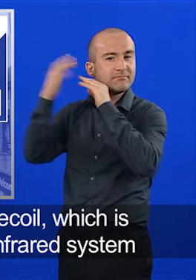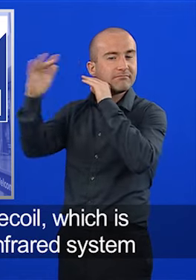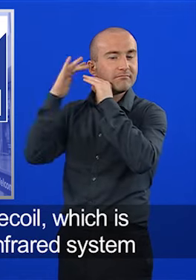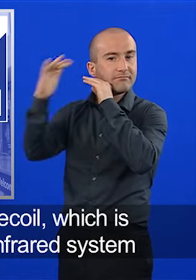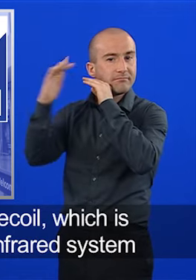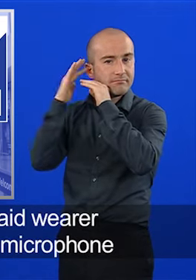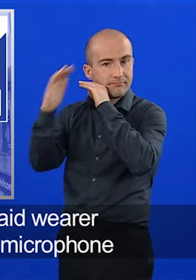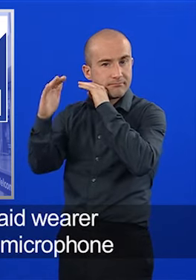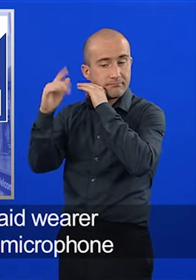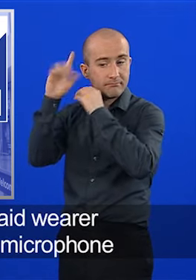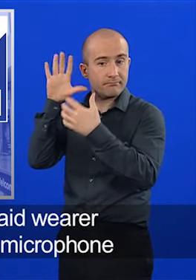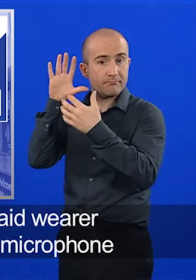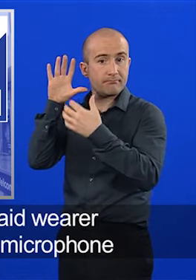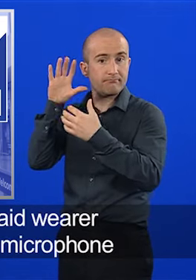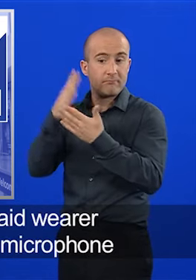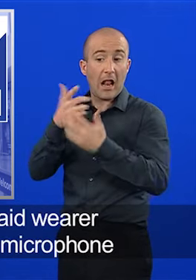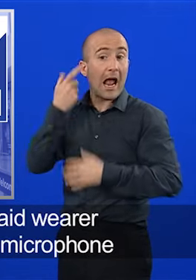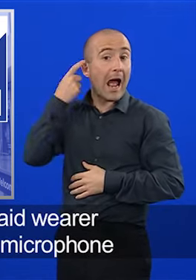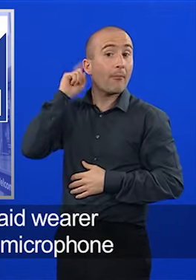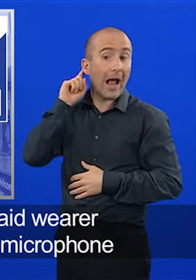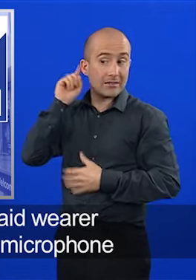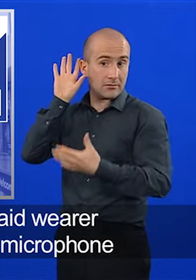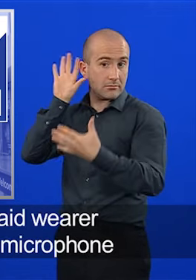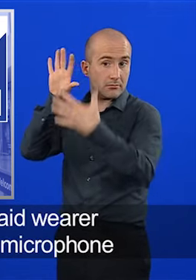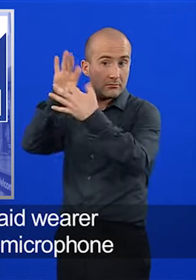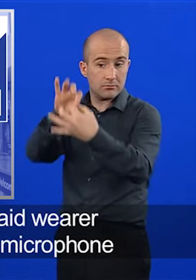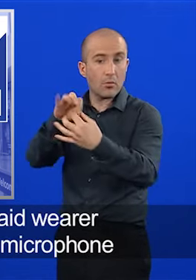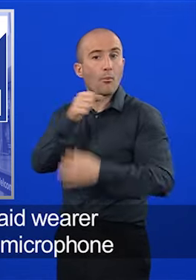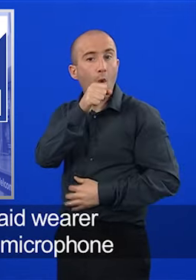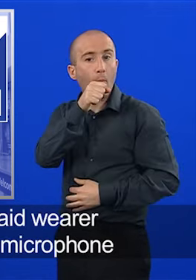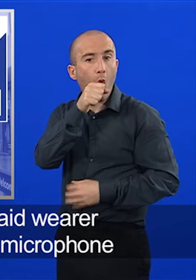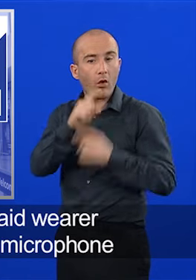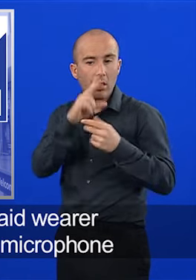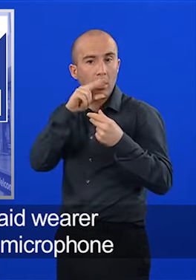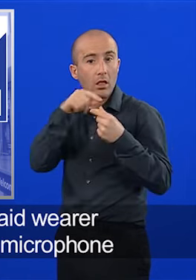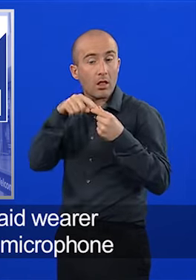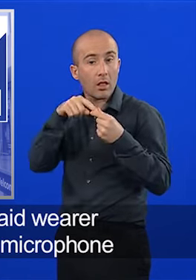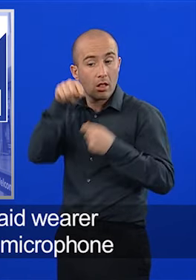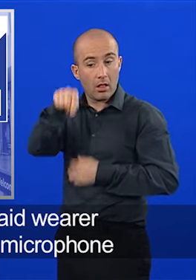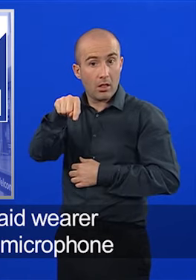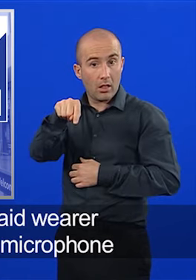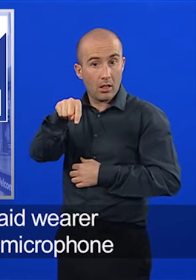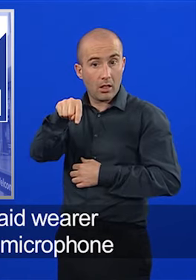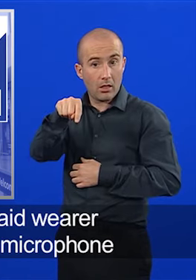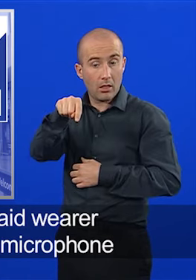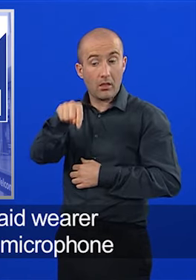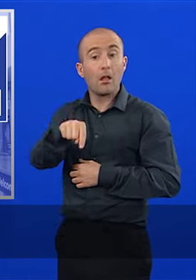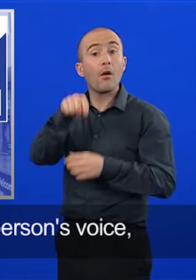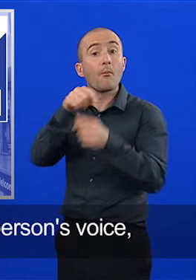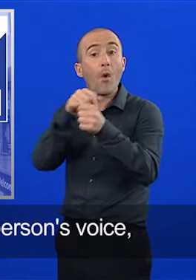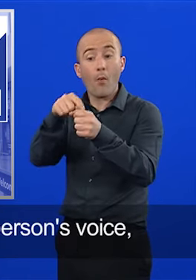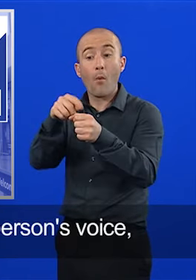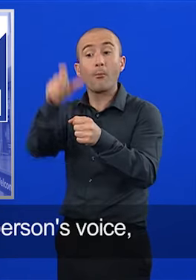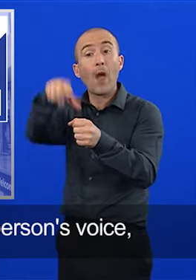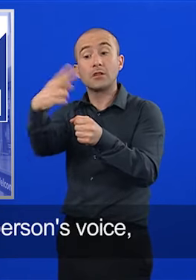infrared type system, which any hearing aid wearer can use to tap into a microphone, which